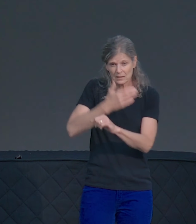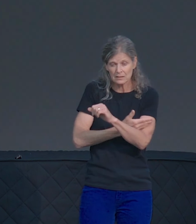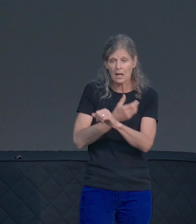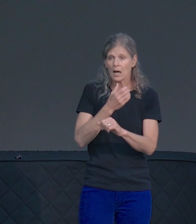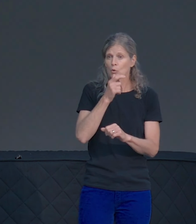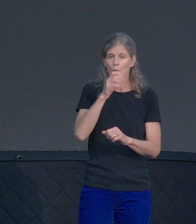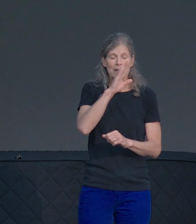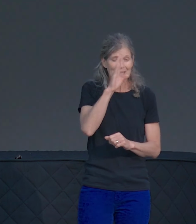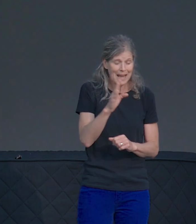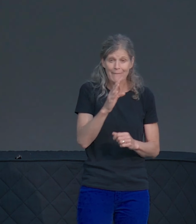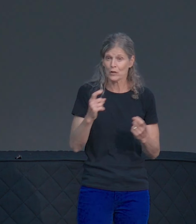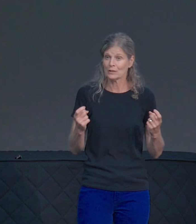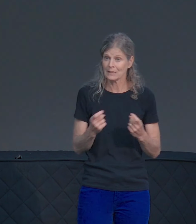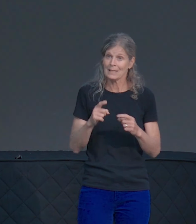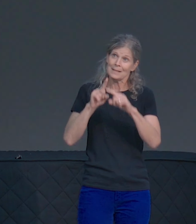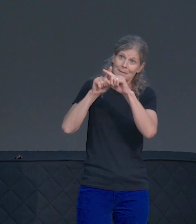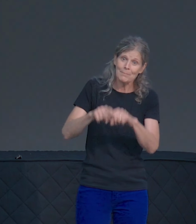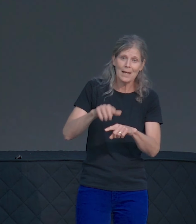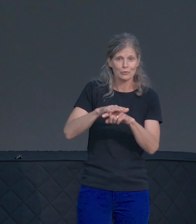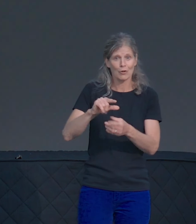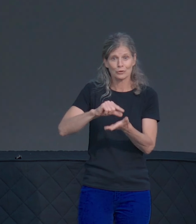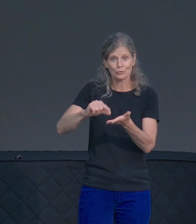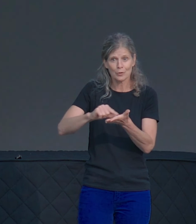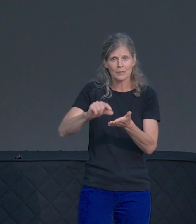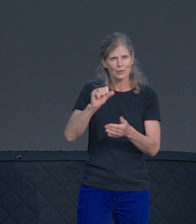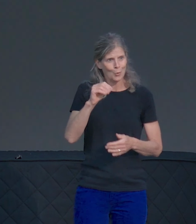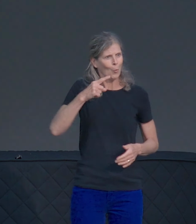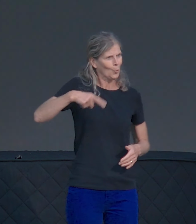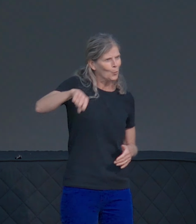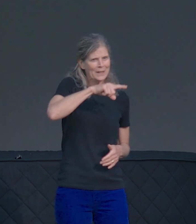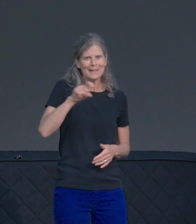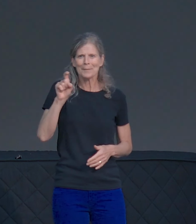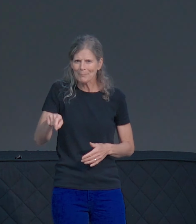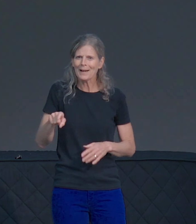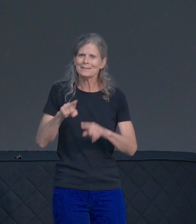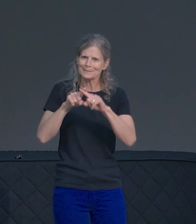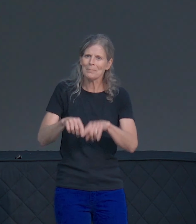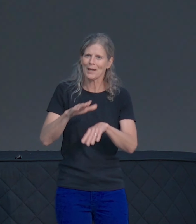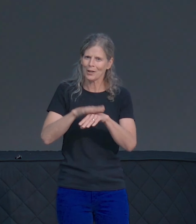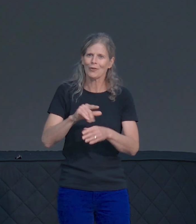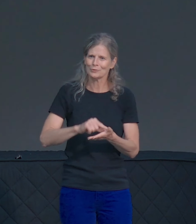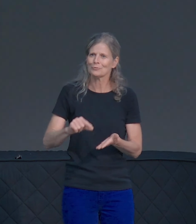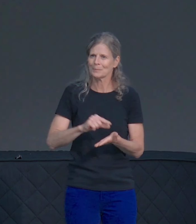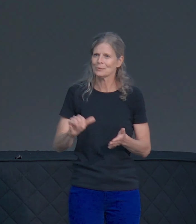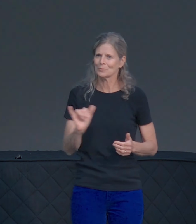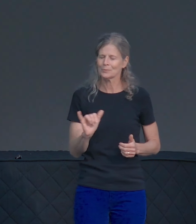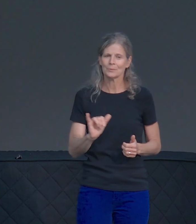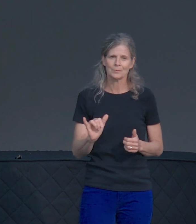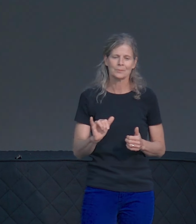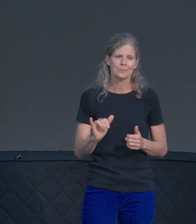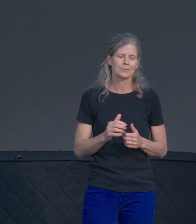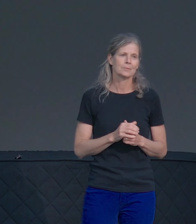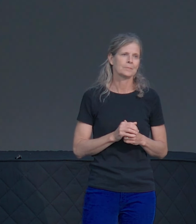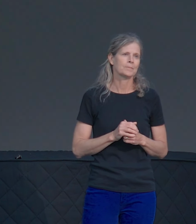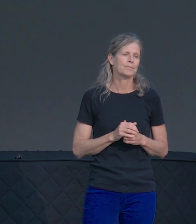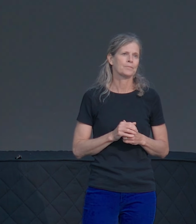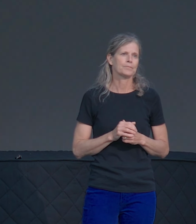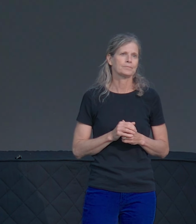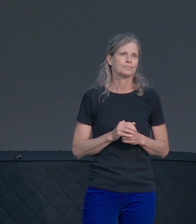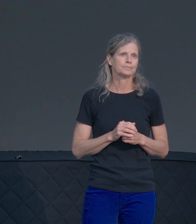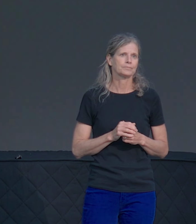who never sins, depends on Scripture, so we must depend on Scripture.